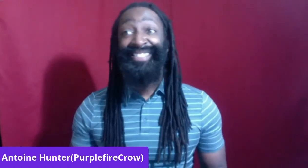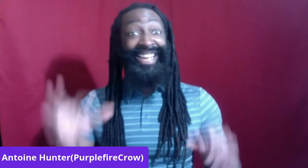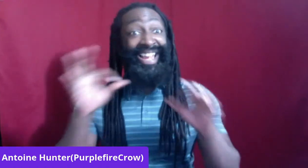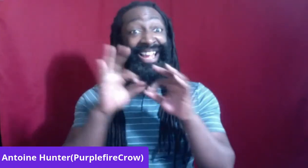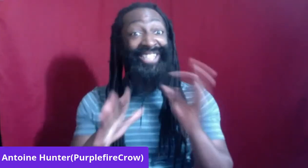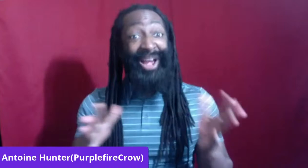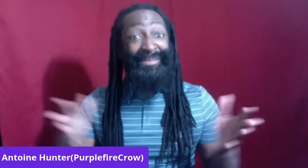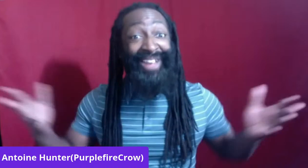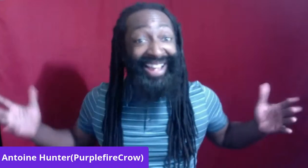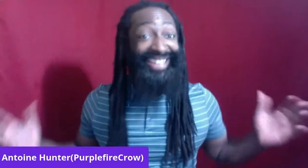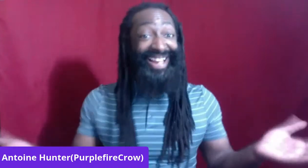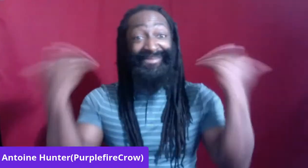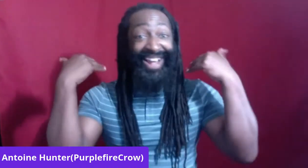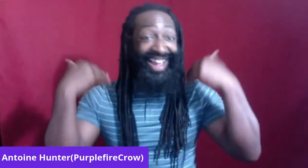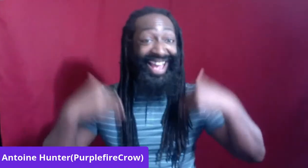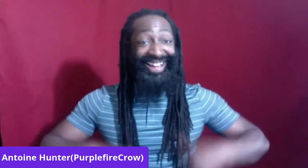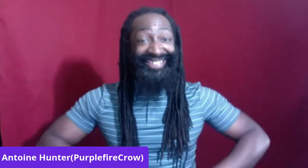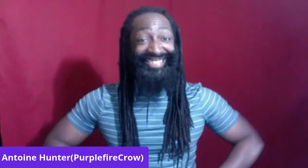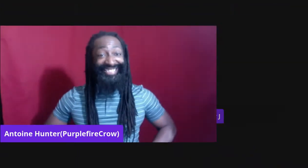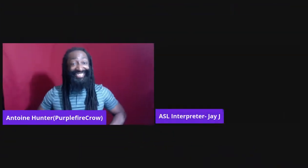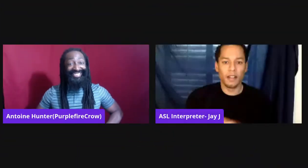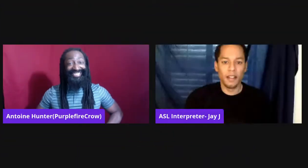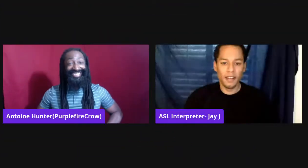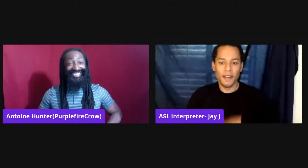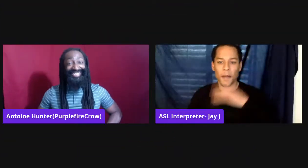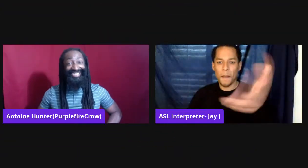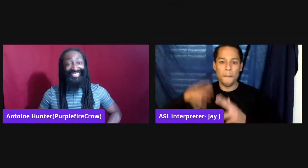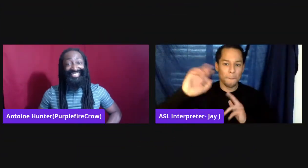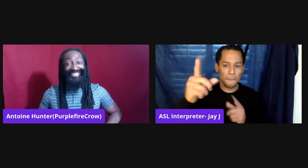the afternoon today. So come on up, interpreters.